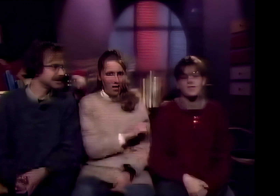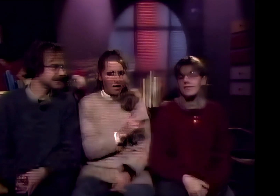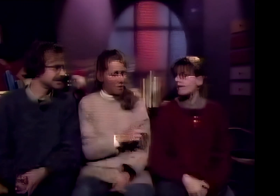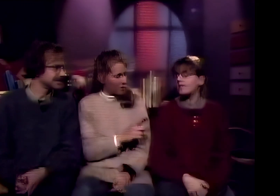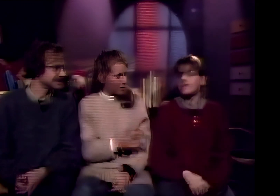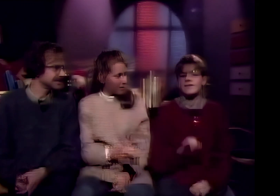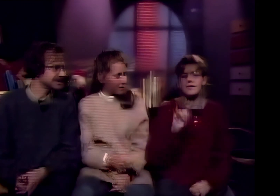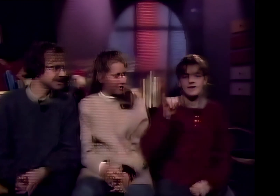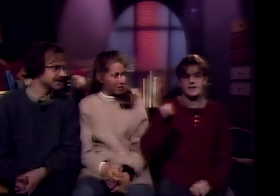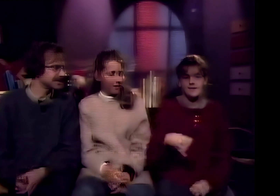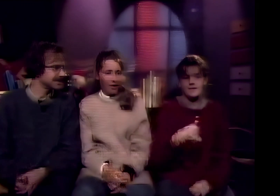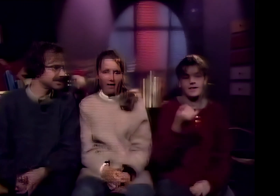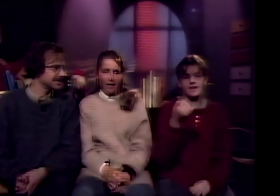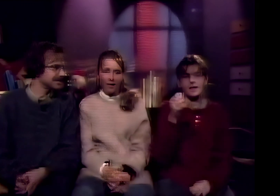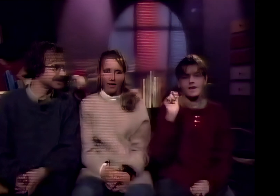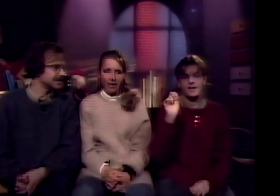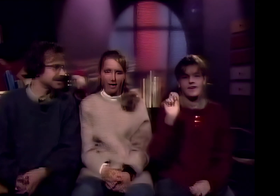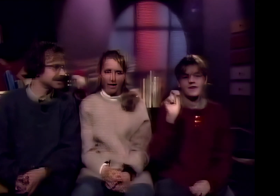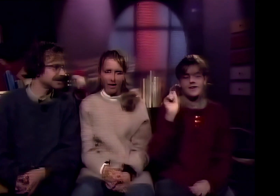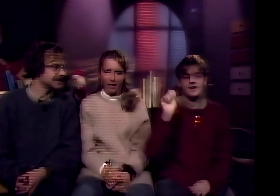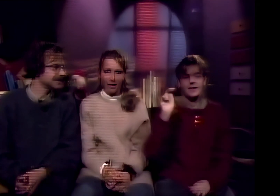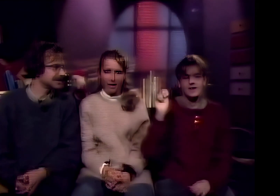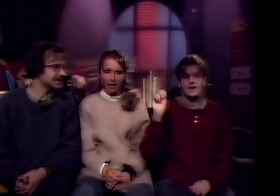Hello, Jenny. Janny.